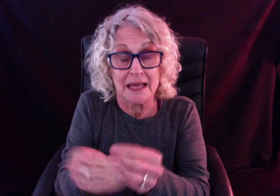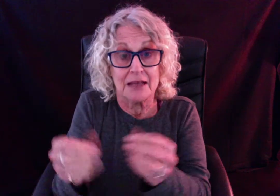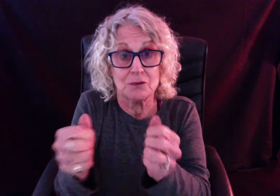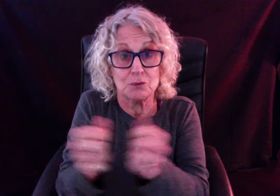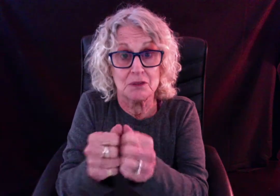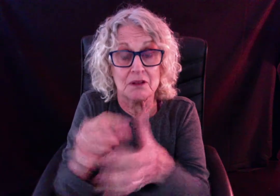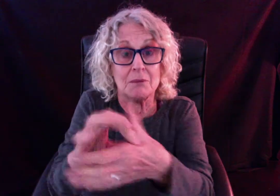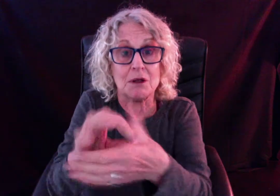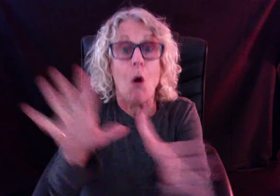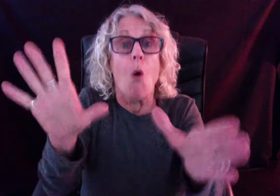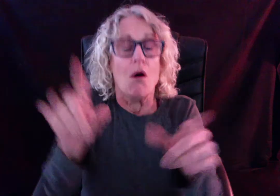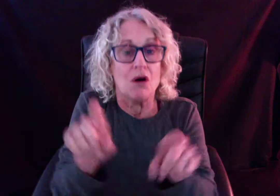Oh, also